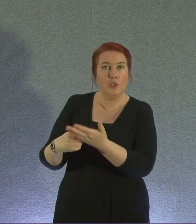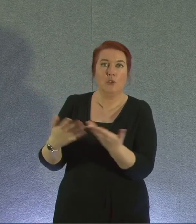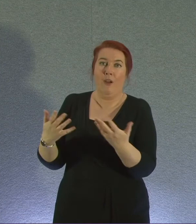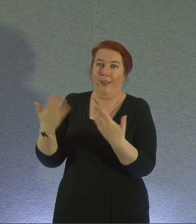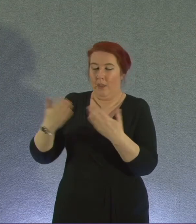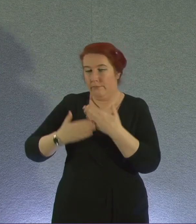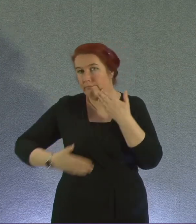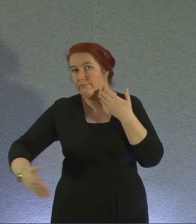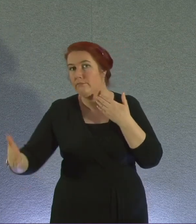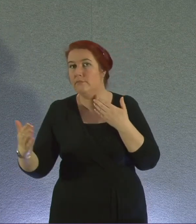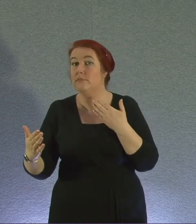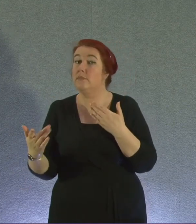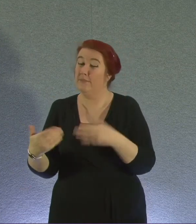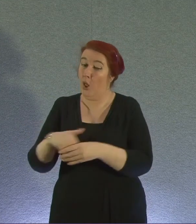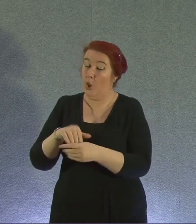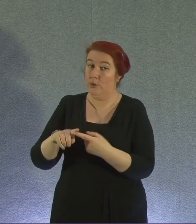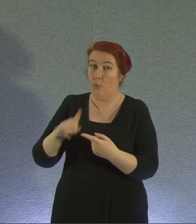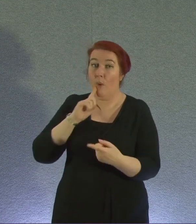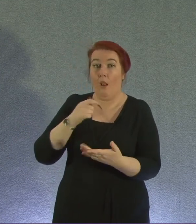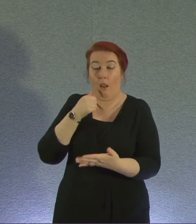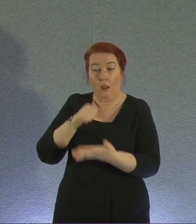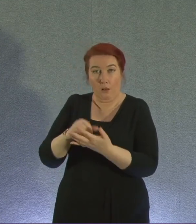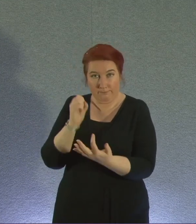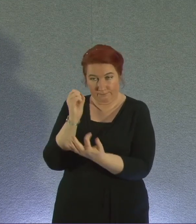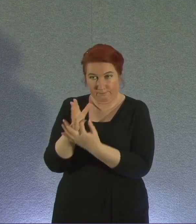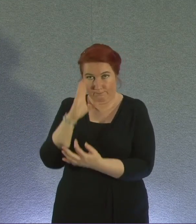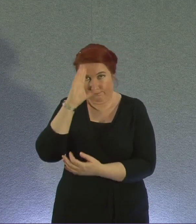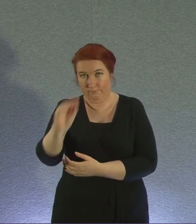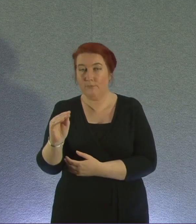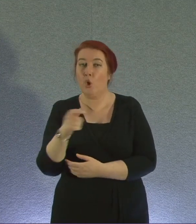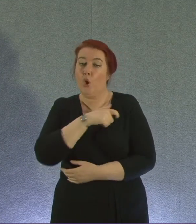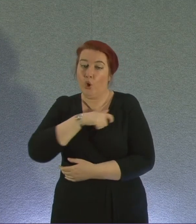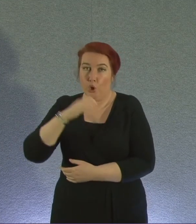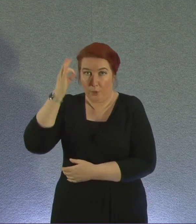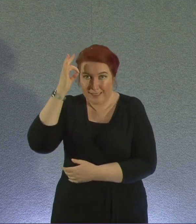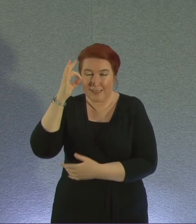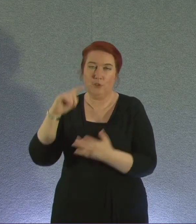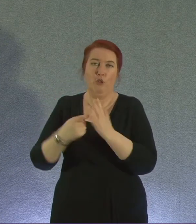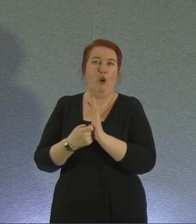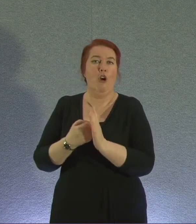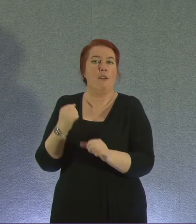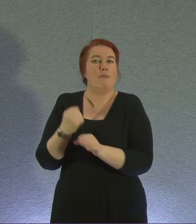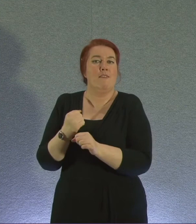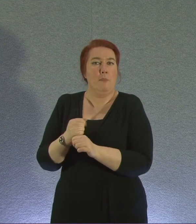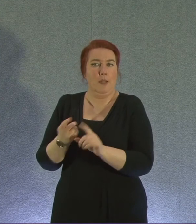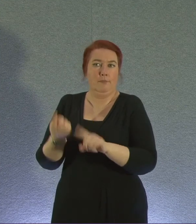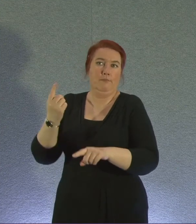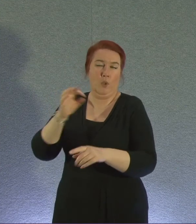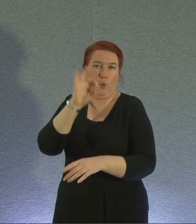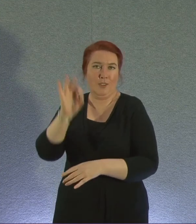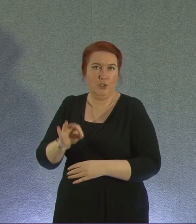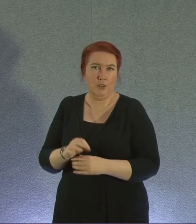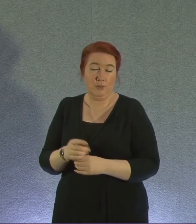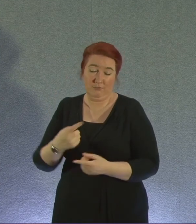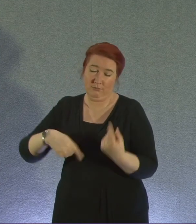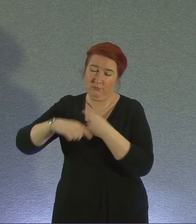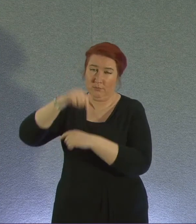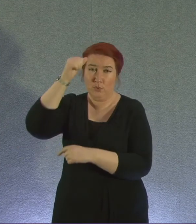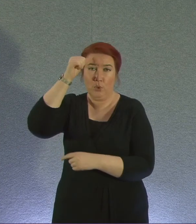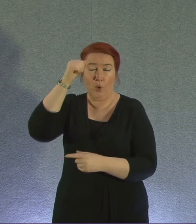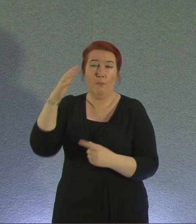time, including writing to committees and Government-initiated questions. I know we all recognise the need for Parliament